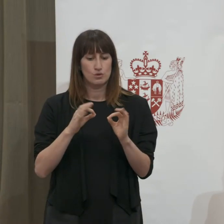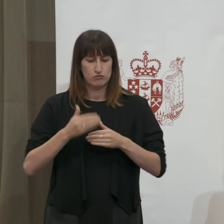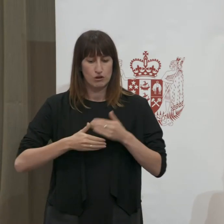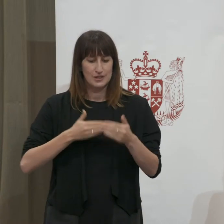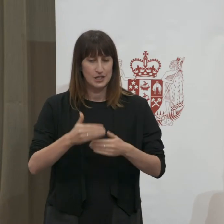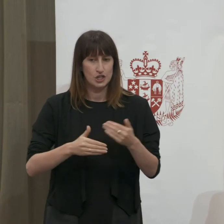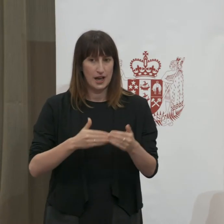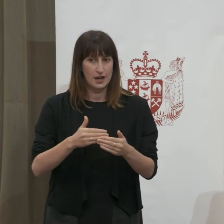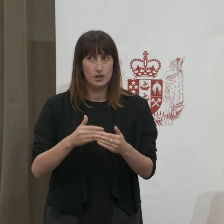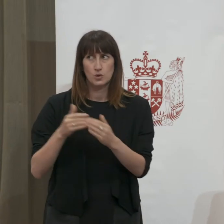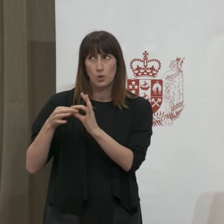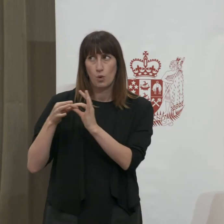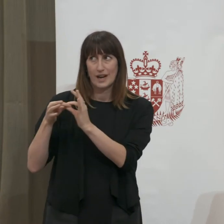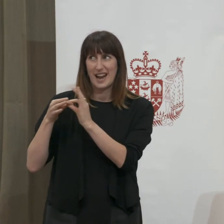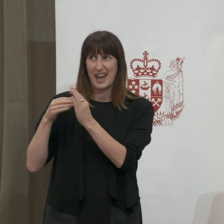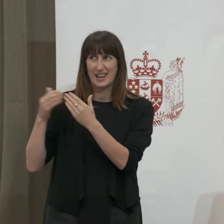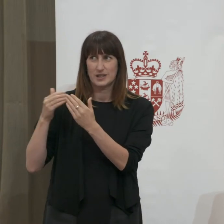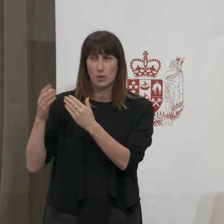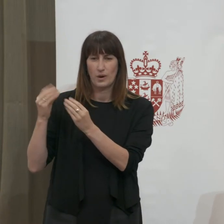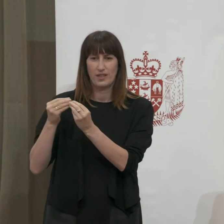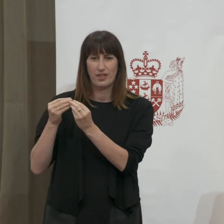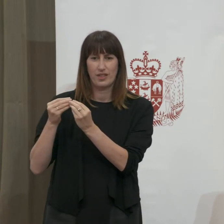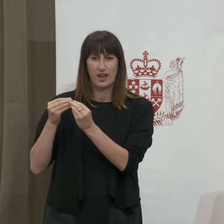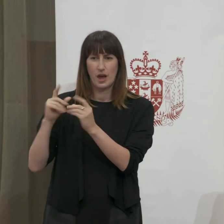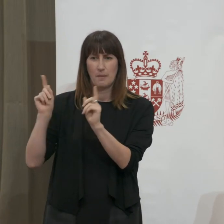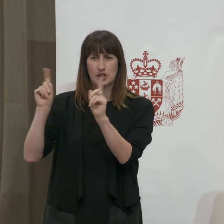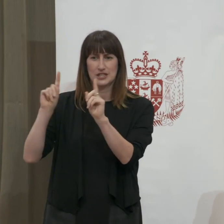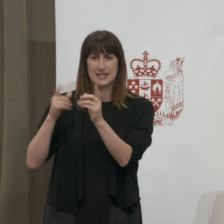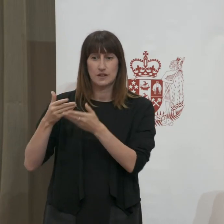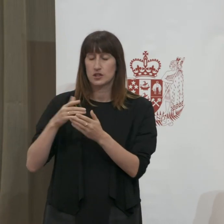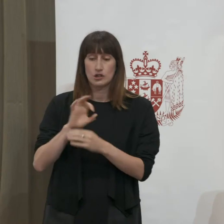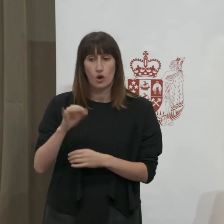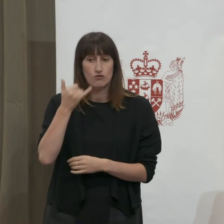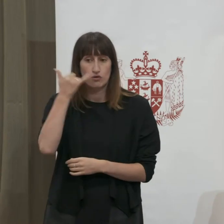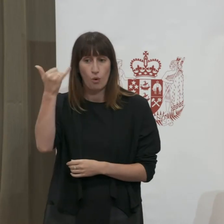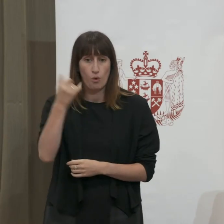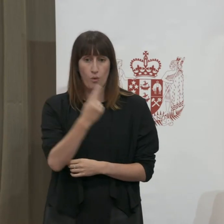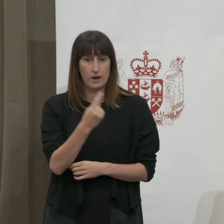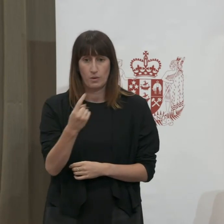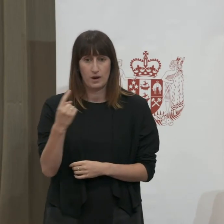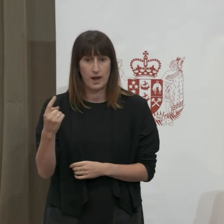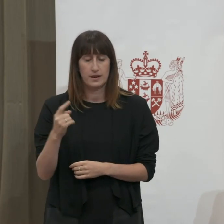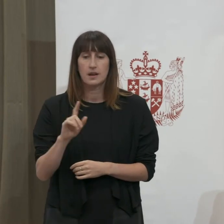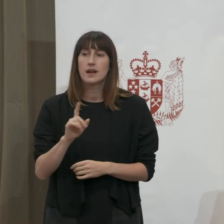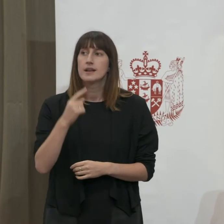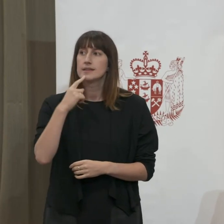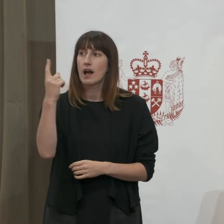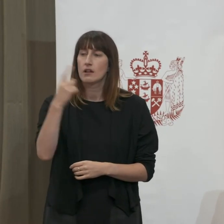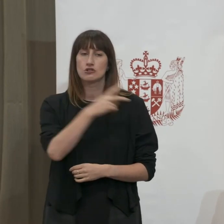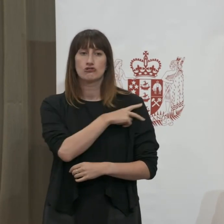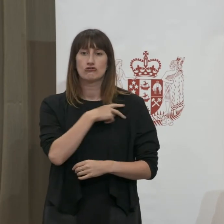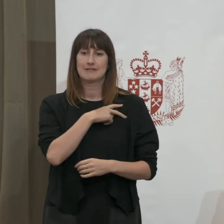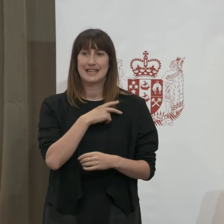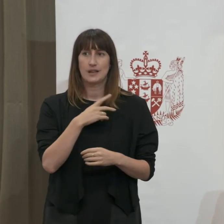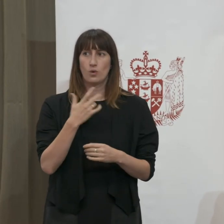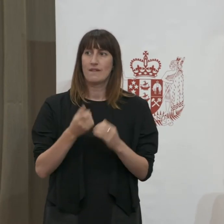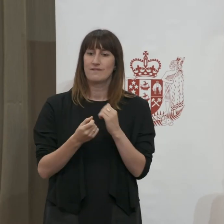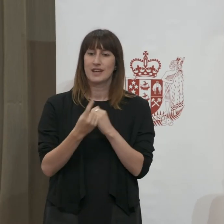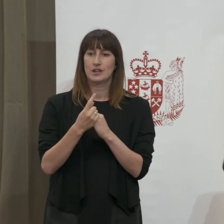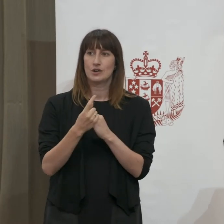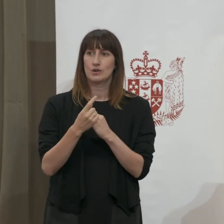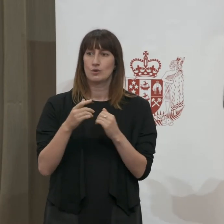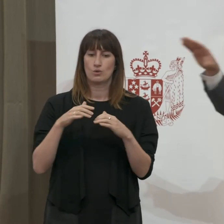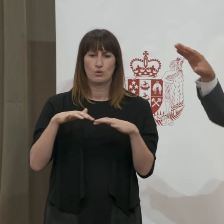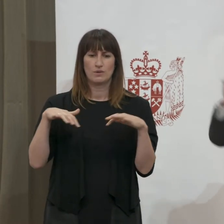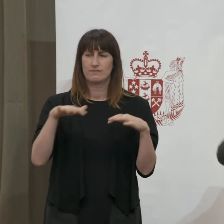coordinate quickly with the emergency services, so refrain from dialing 111 and instead notify your nearest security and venue staff member. And there's